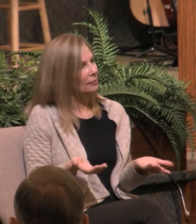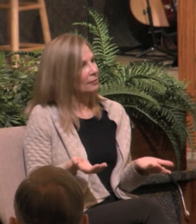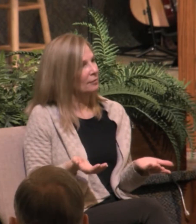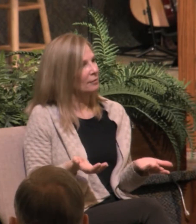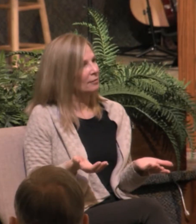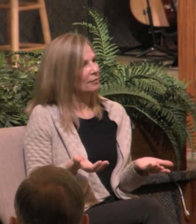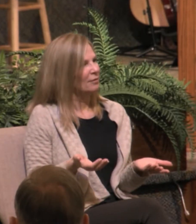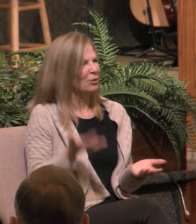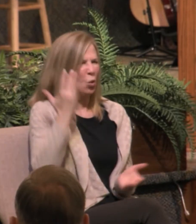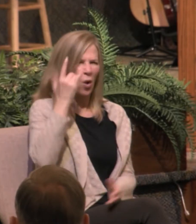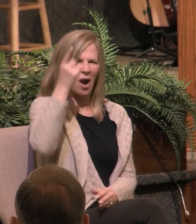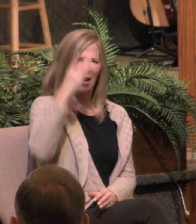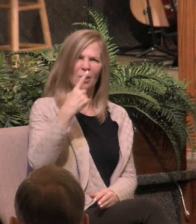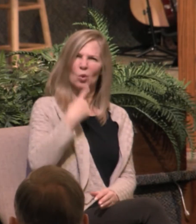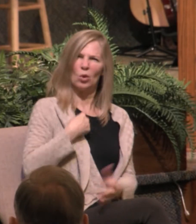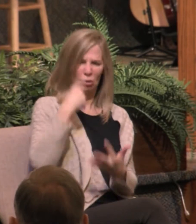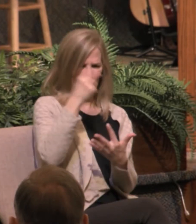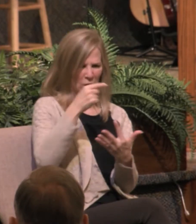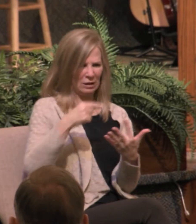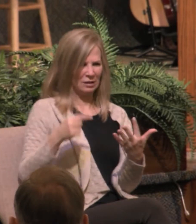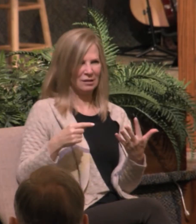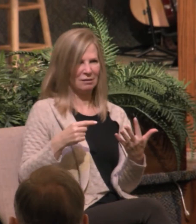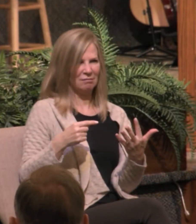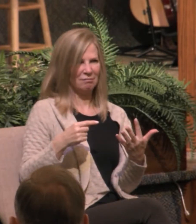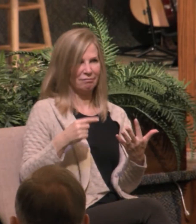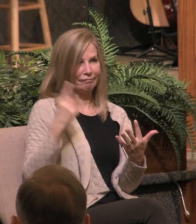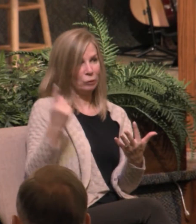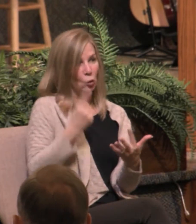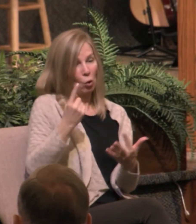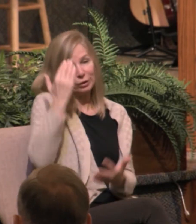Why would God tell us to do these things? We don't always know.